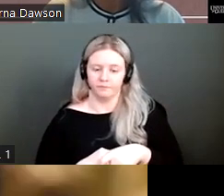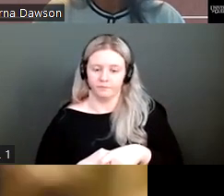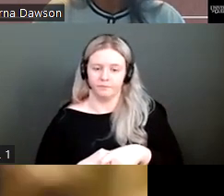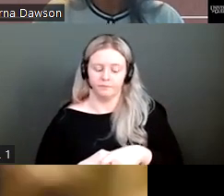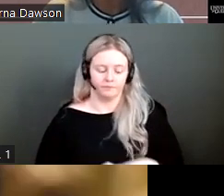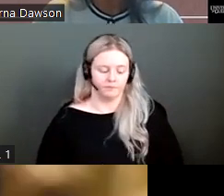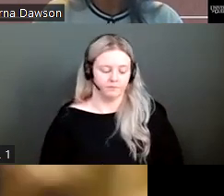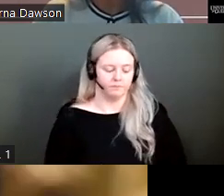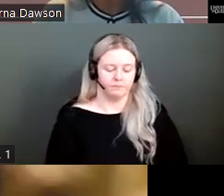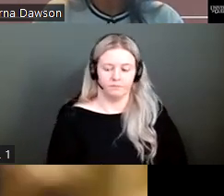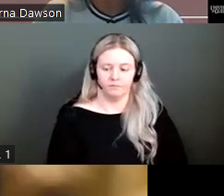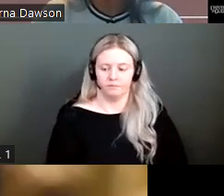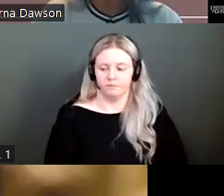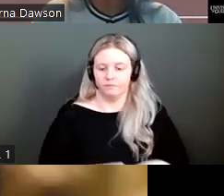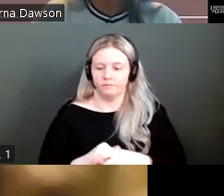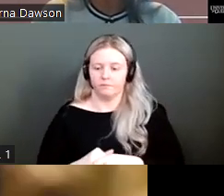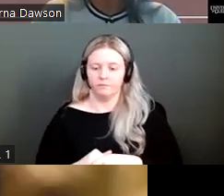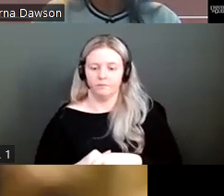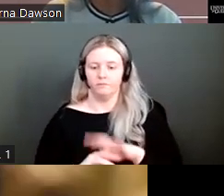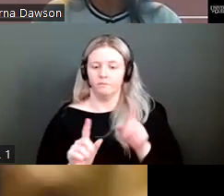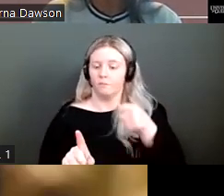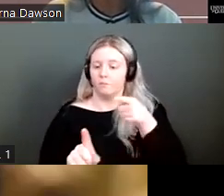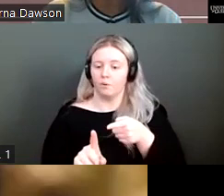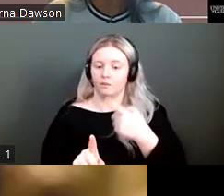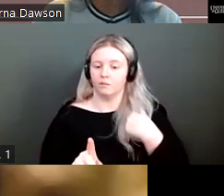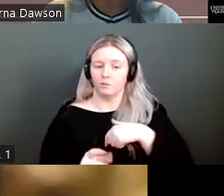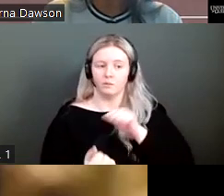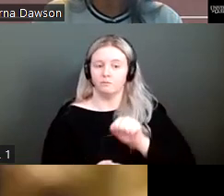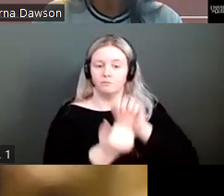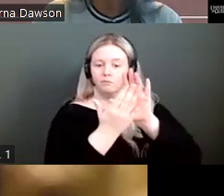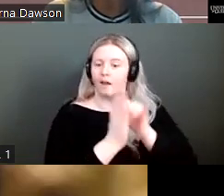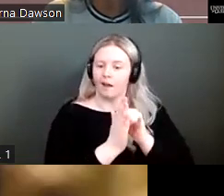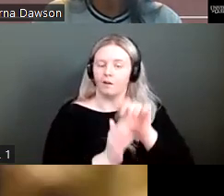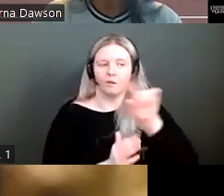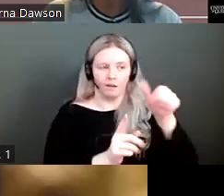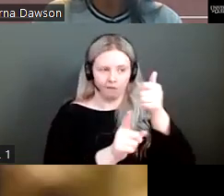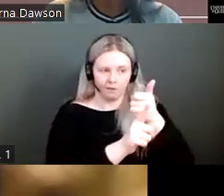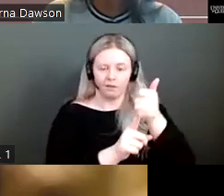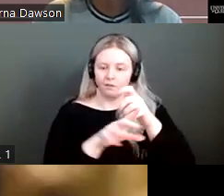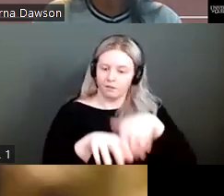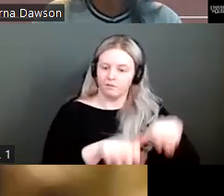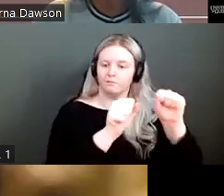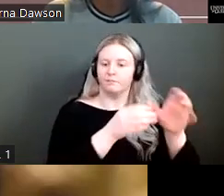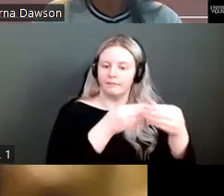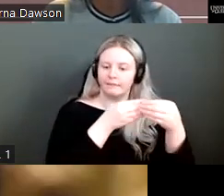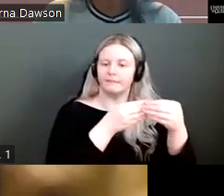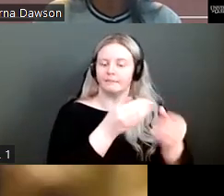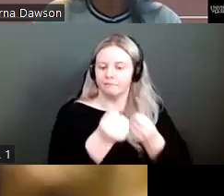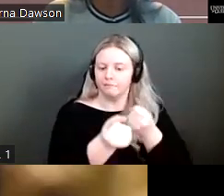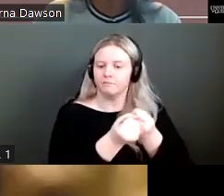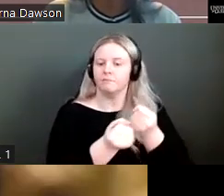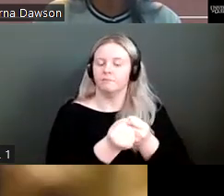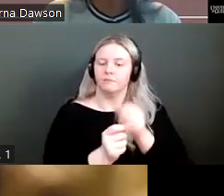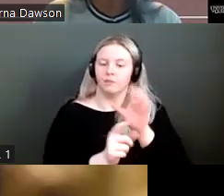In short, this reality can be addressed by governments who prioritize and lead initiatives that can change the cultural values of the communities